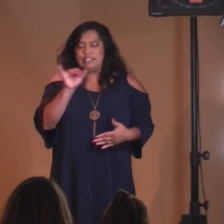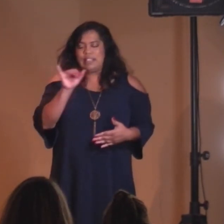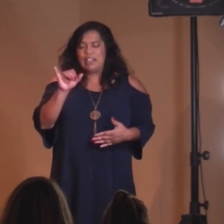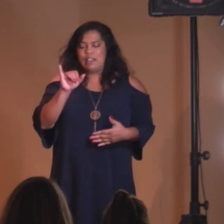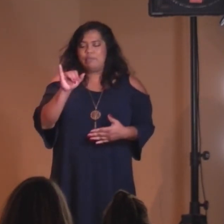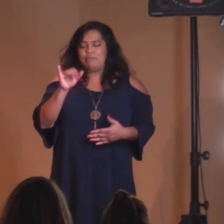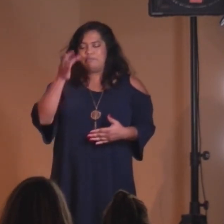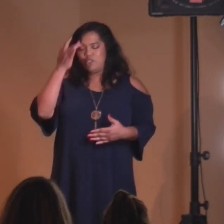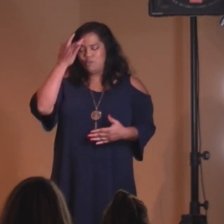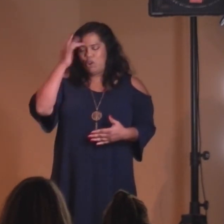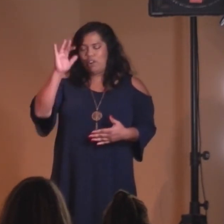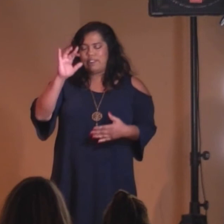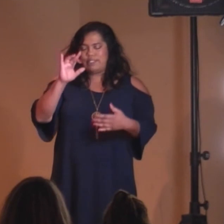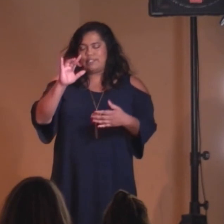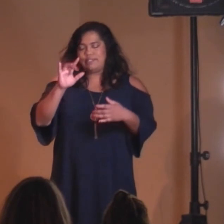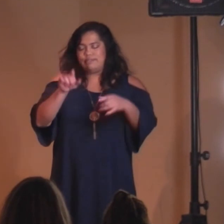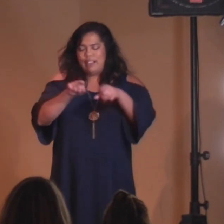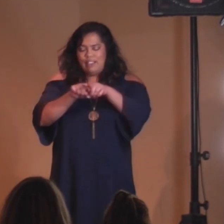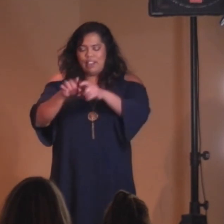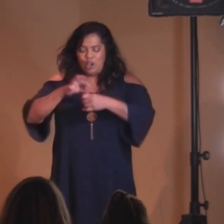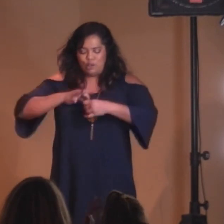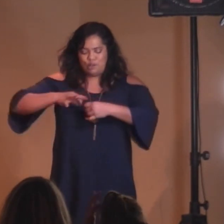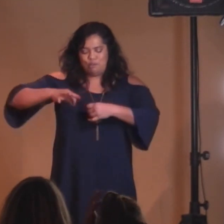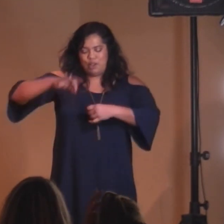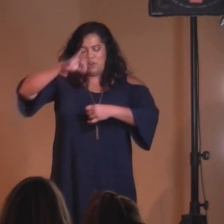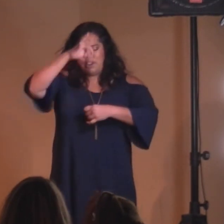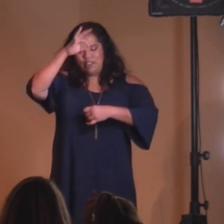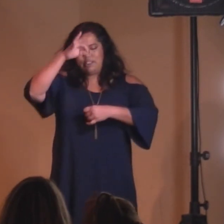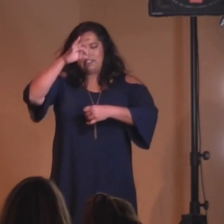spirit, as spirit breathes itself